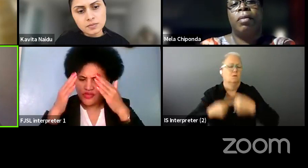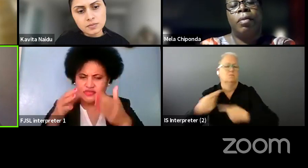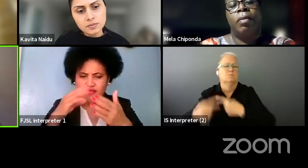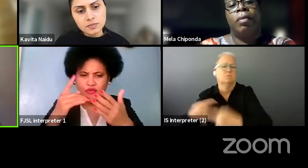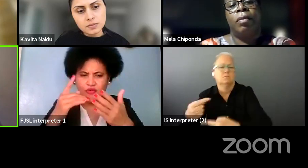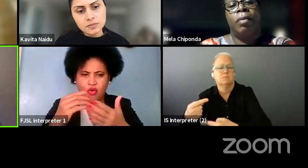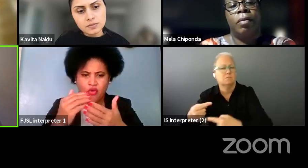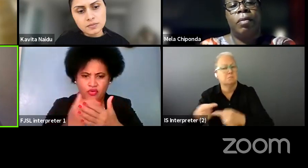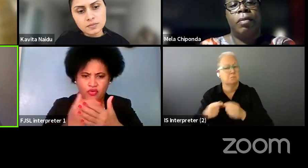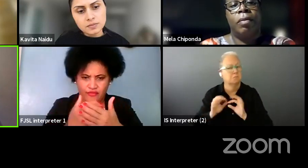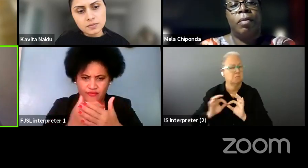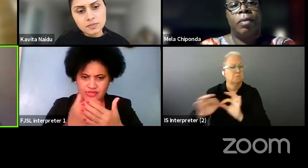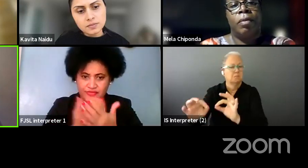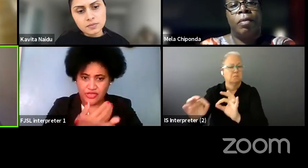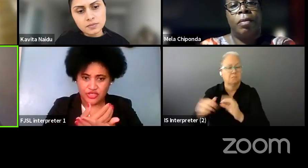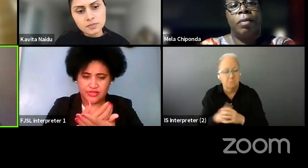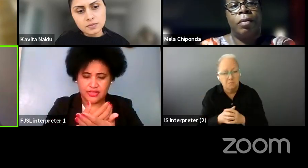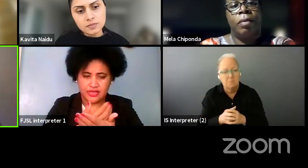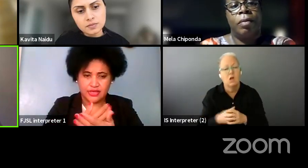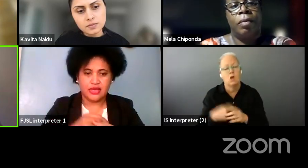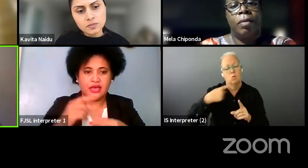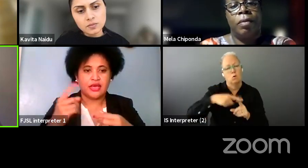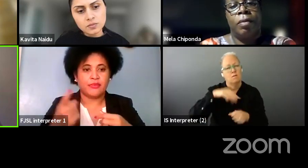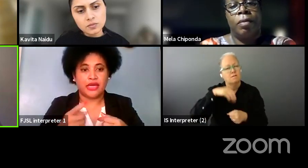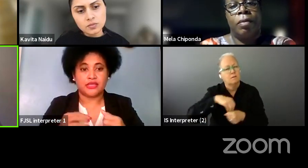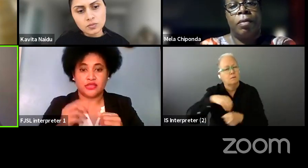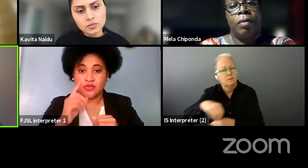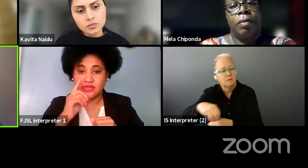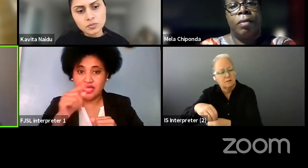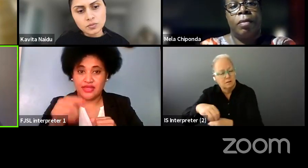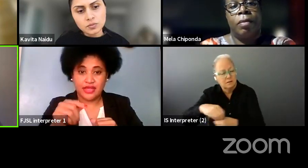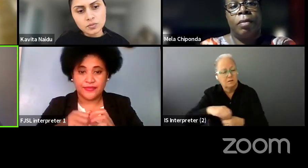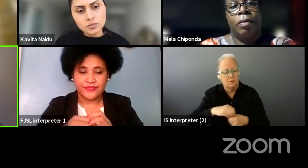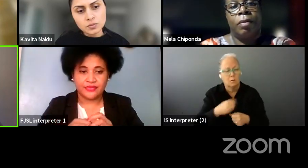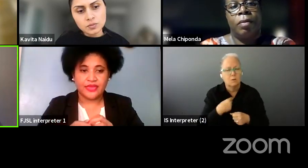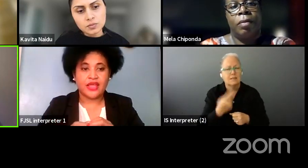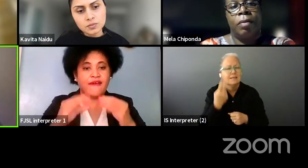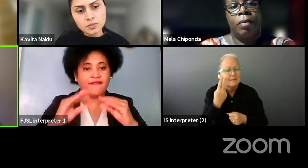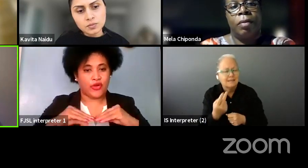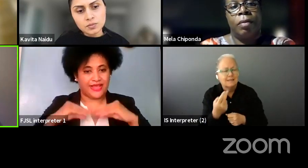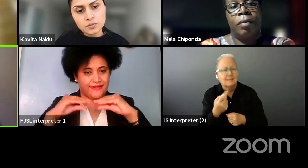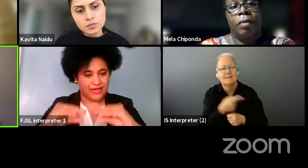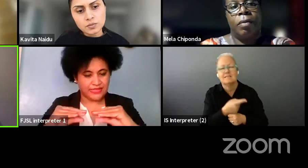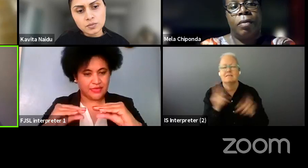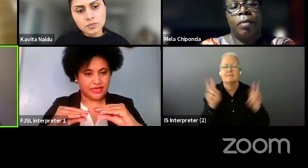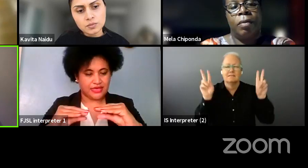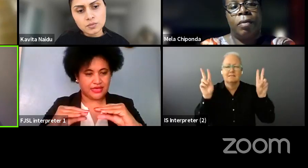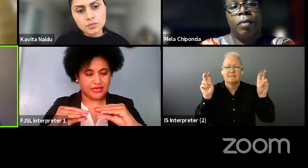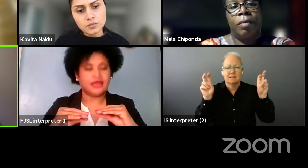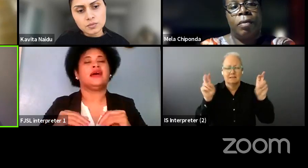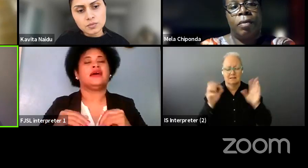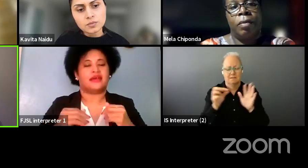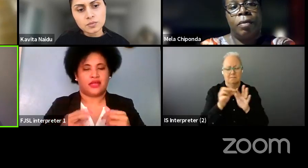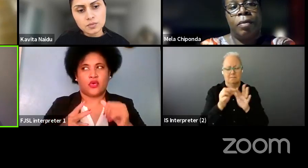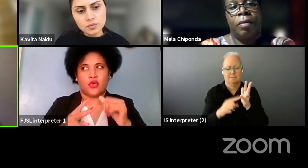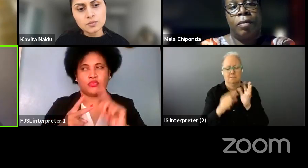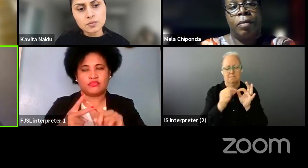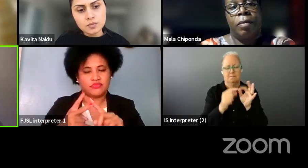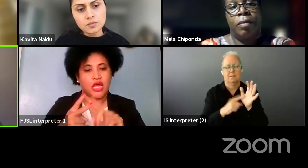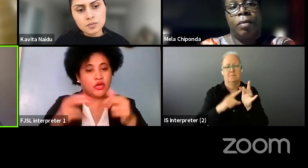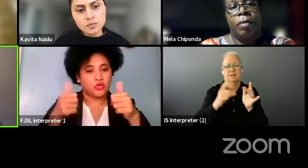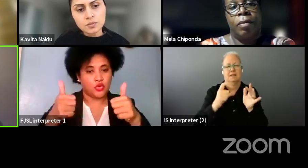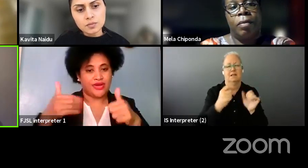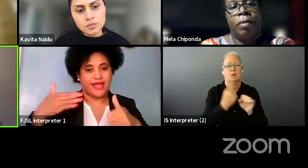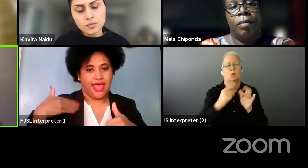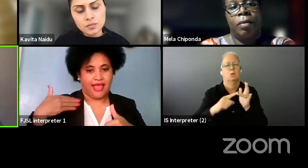related investments, but as we have seen, for related investments in public goods, including functioning health systems